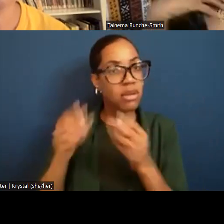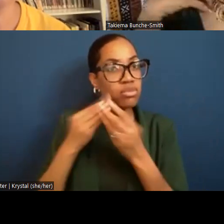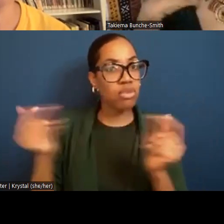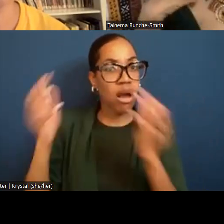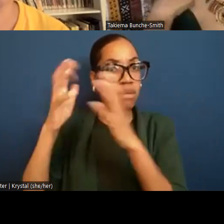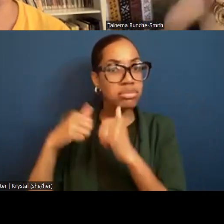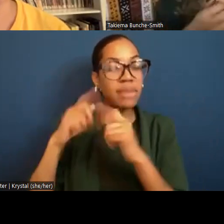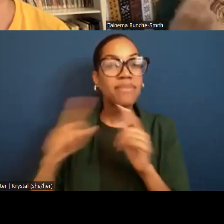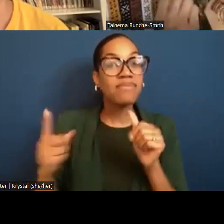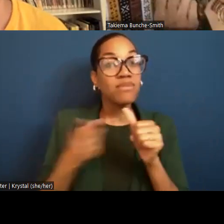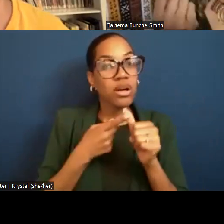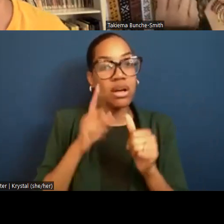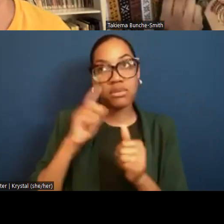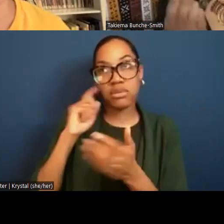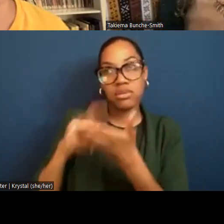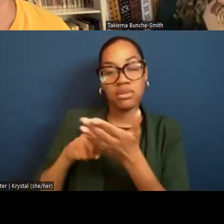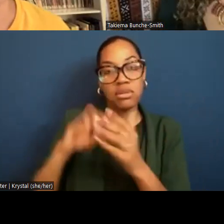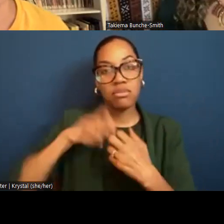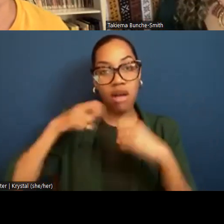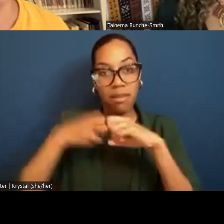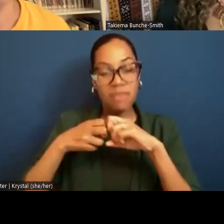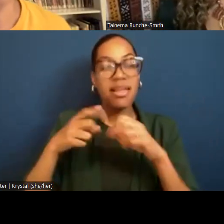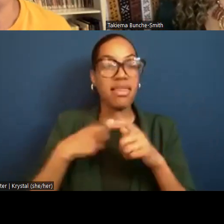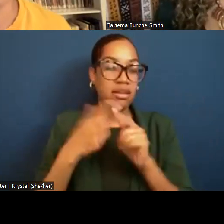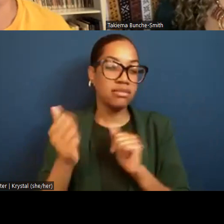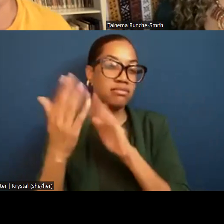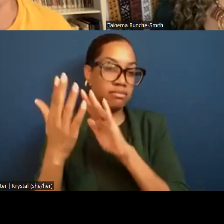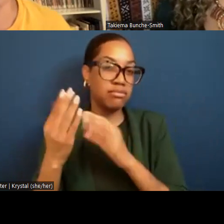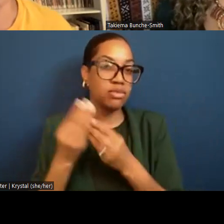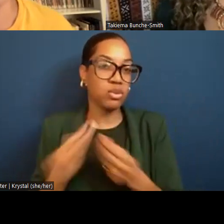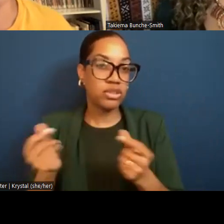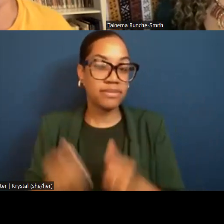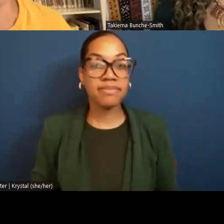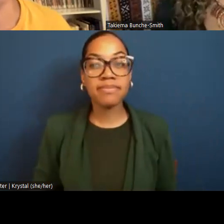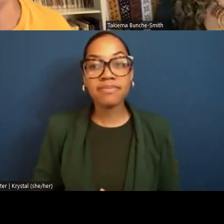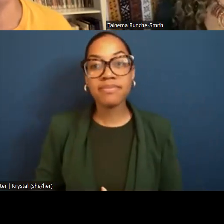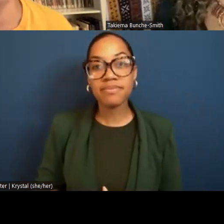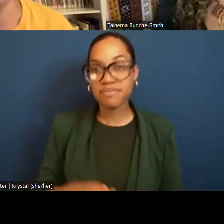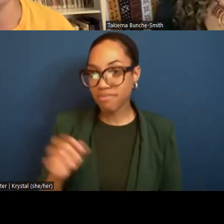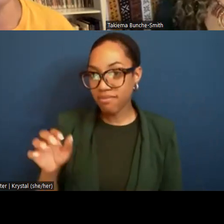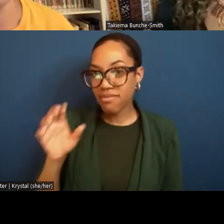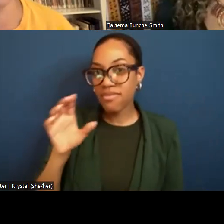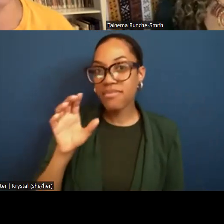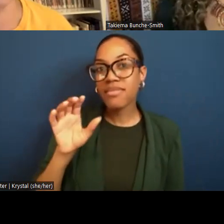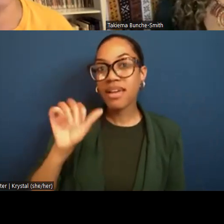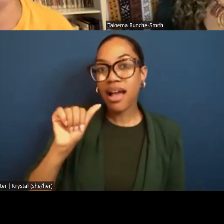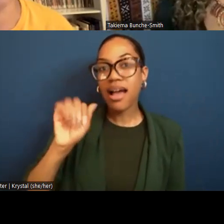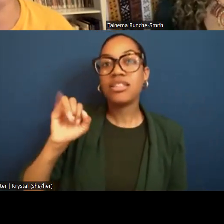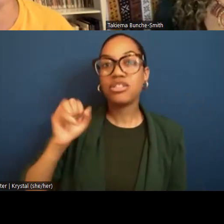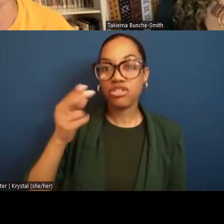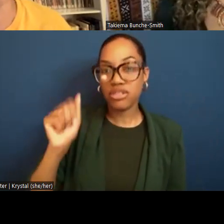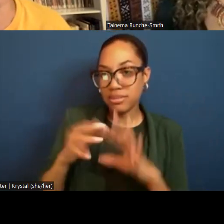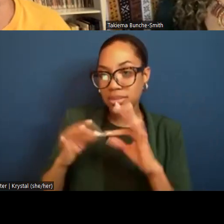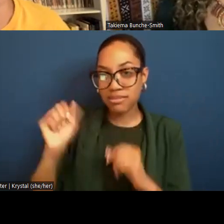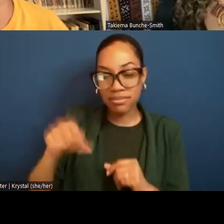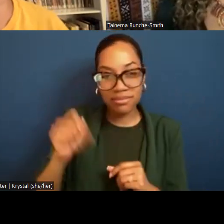position to address it. Oh, I love that. Developing your, creating or understanding your identity as an anti-racist.